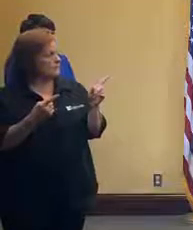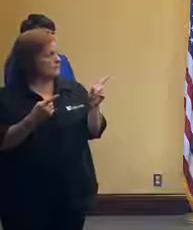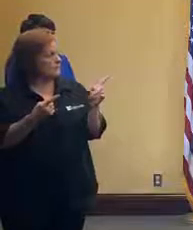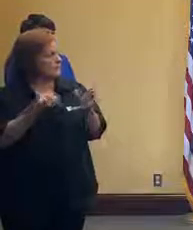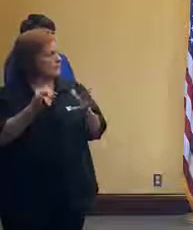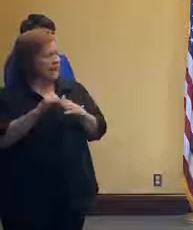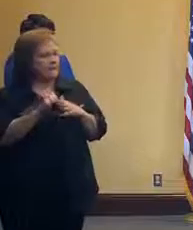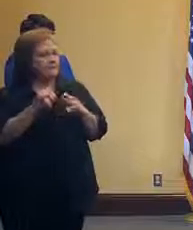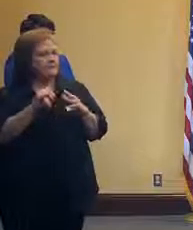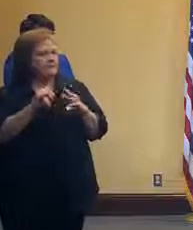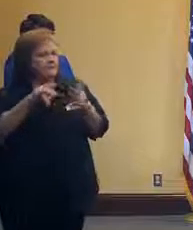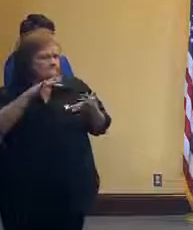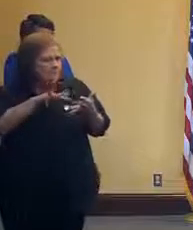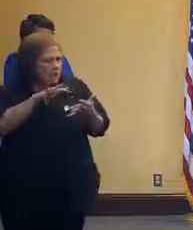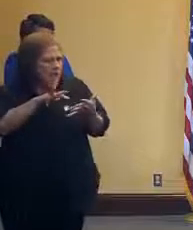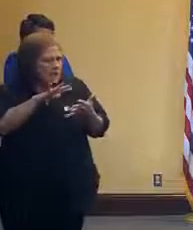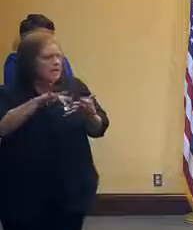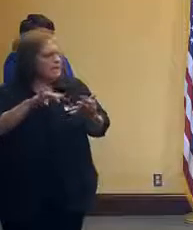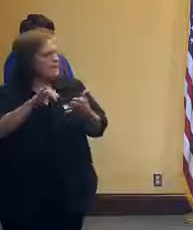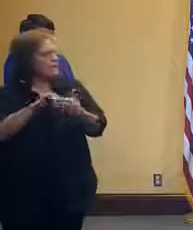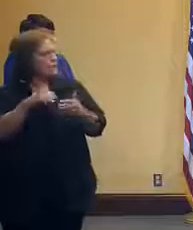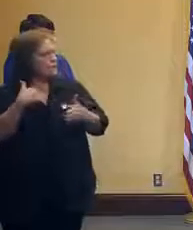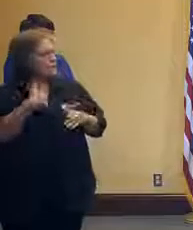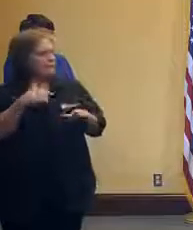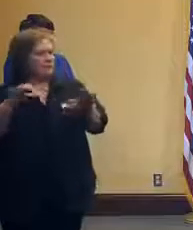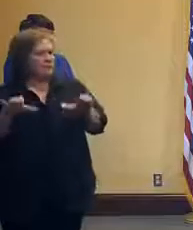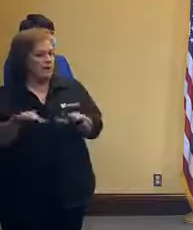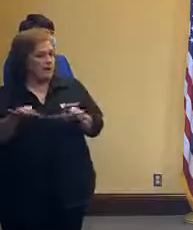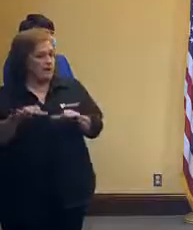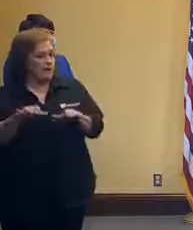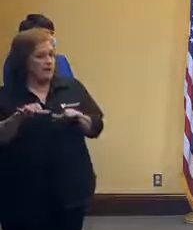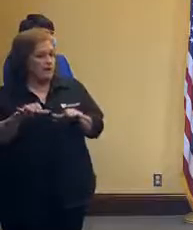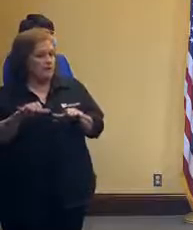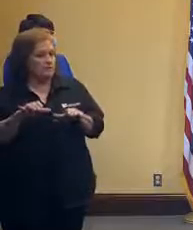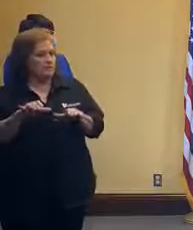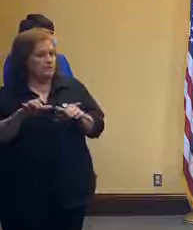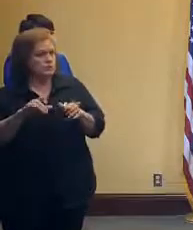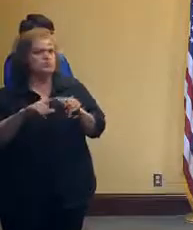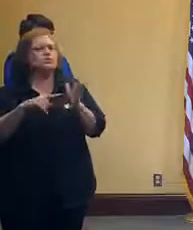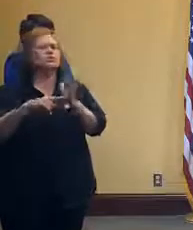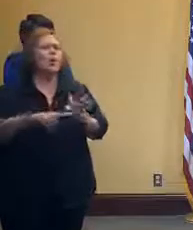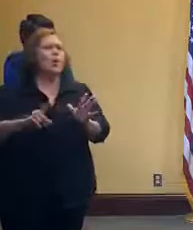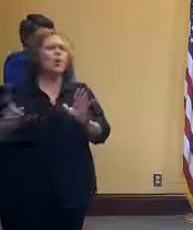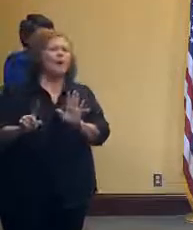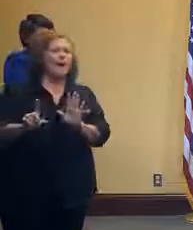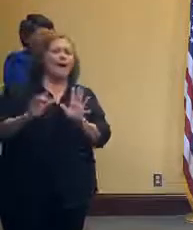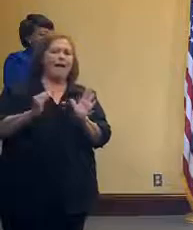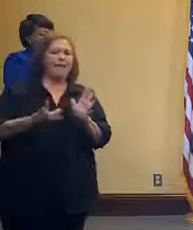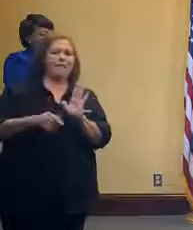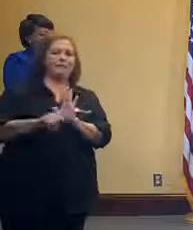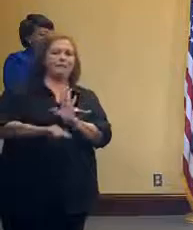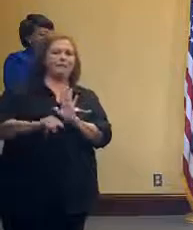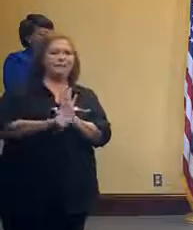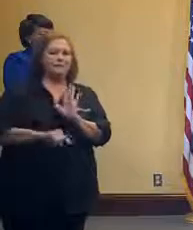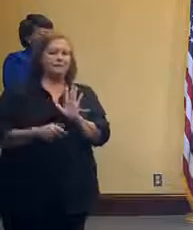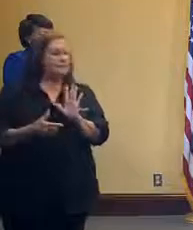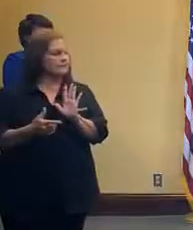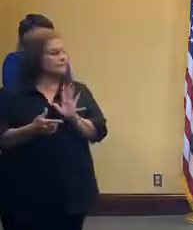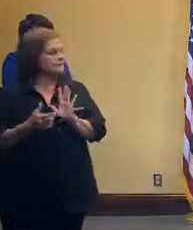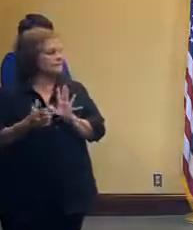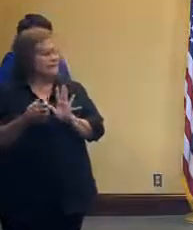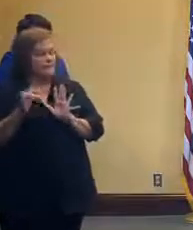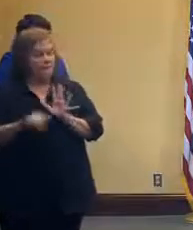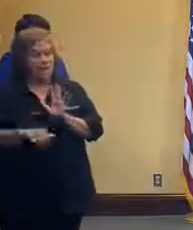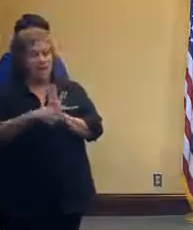advanced analytical assumptions that we have been driving to then promote where our deficits have lied. And that, in some